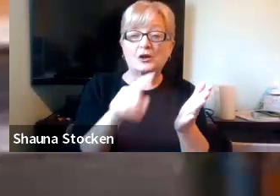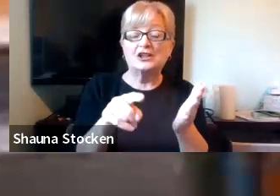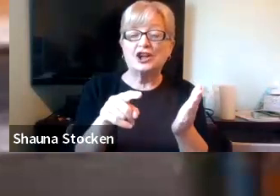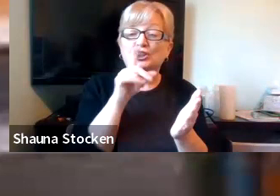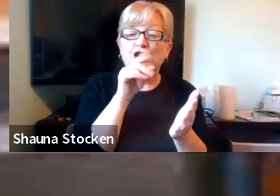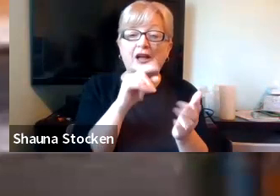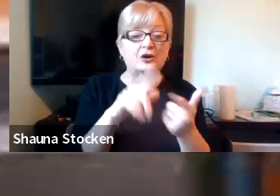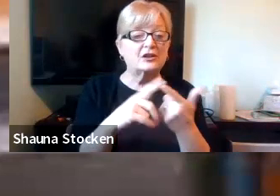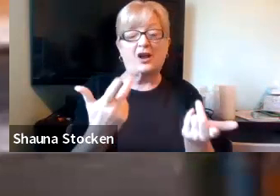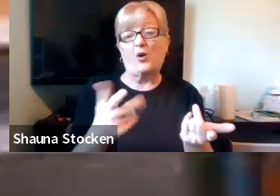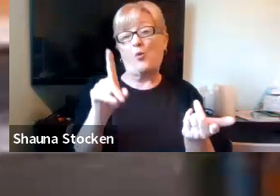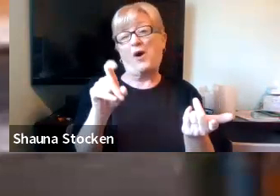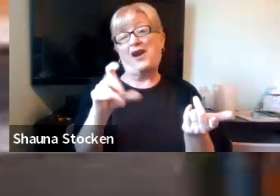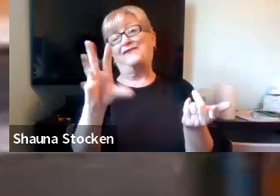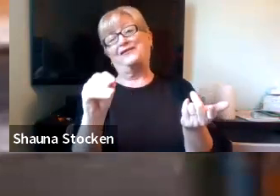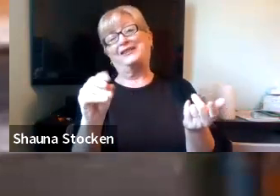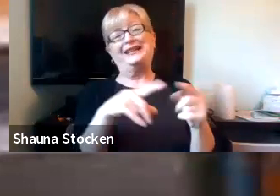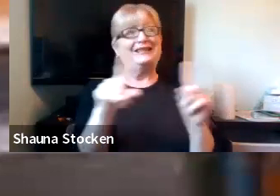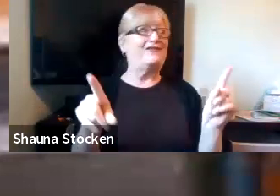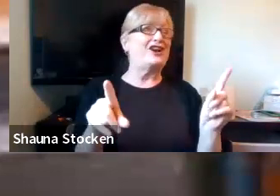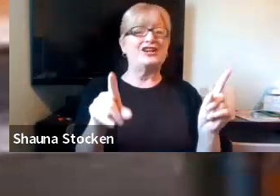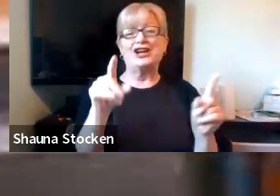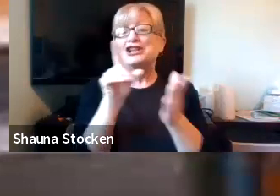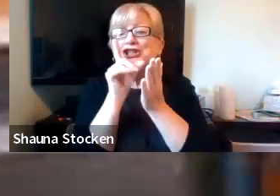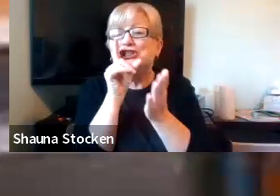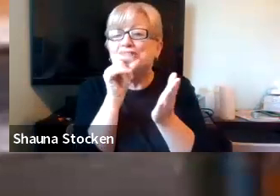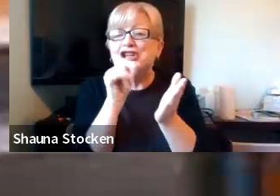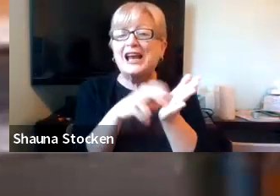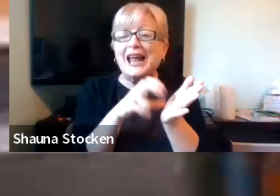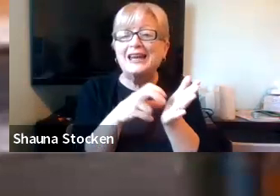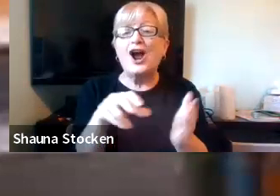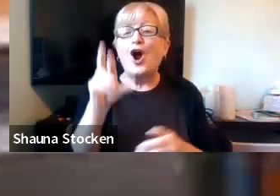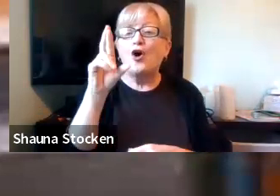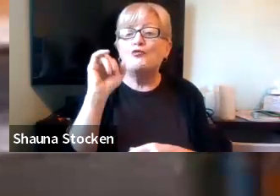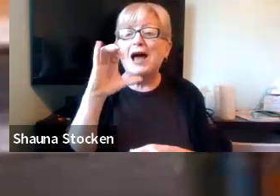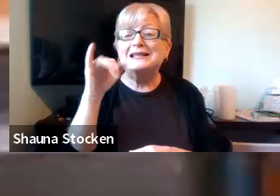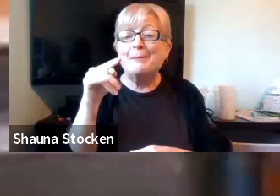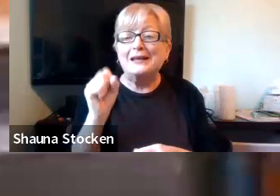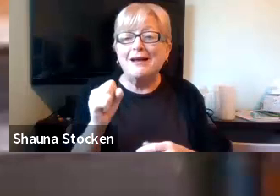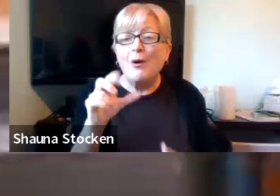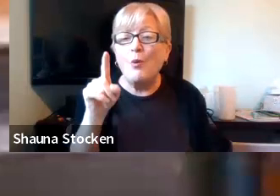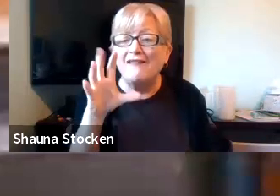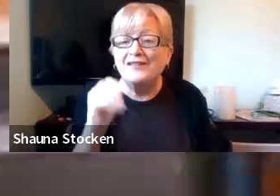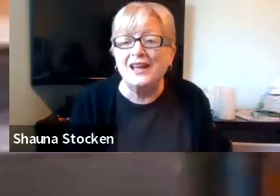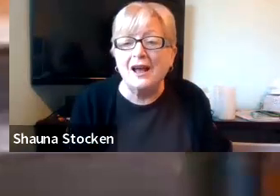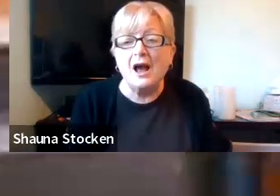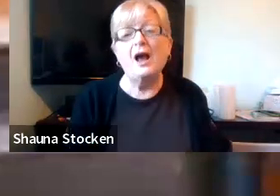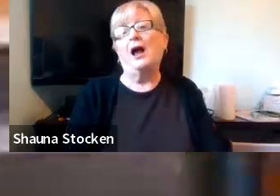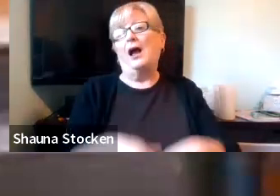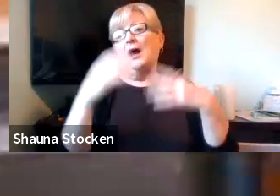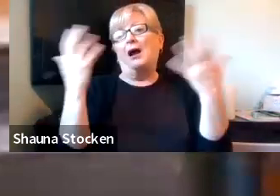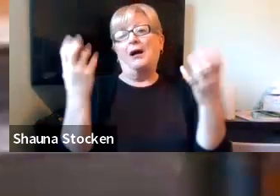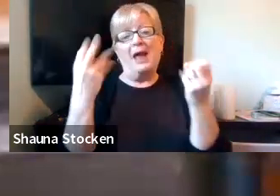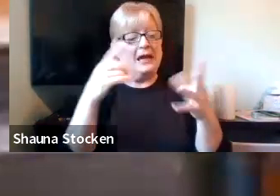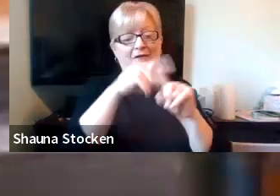least 150 different chicken recipes, and you can type in just about anything and it will come up with recipes for you. It will